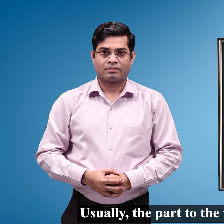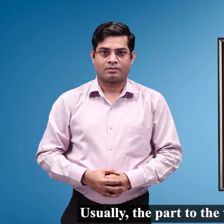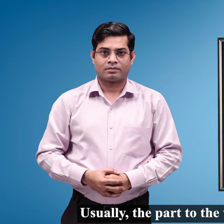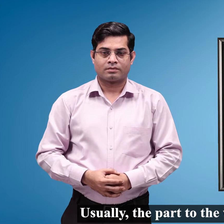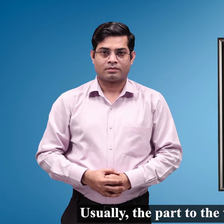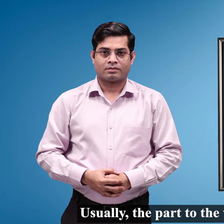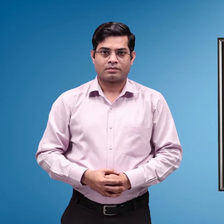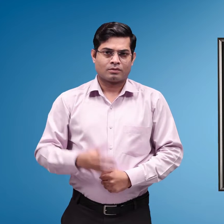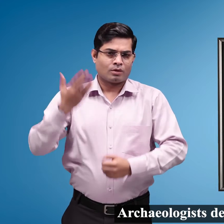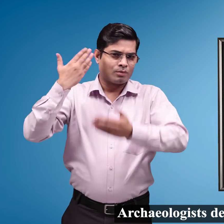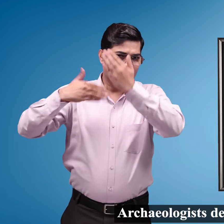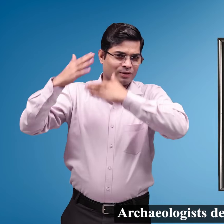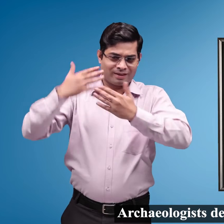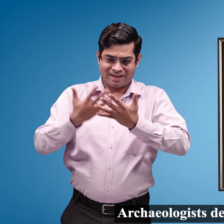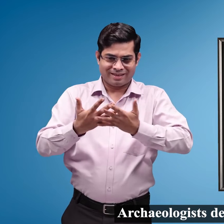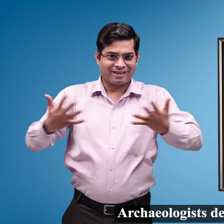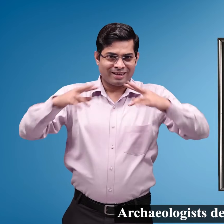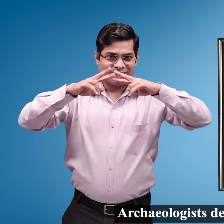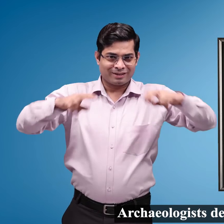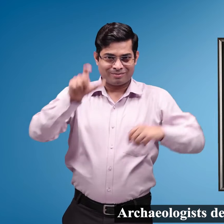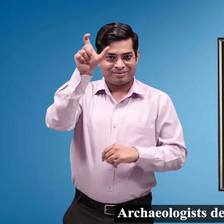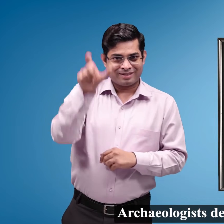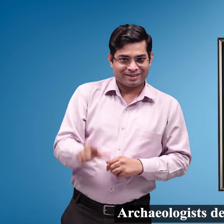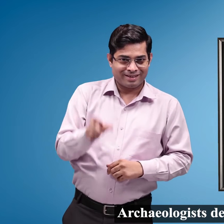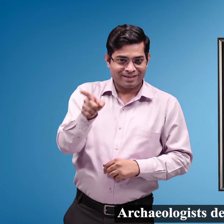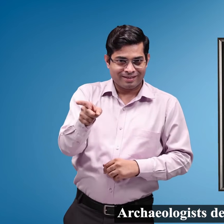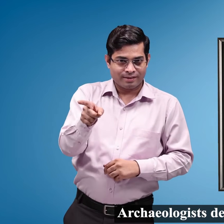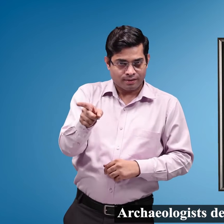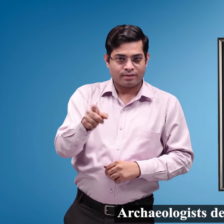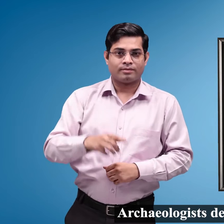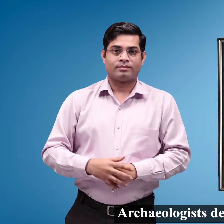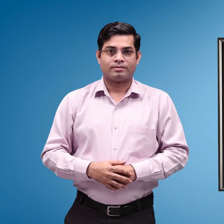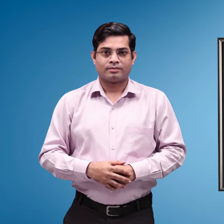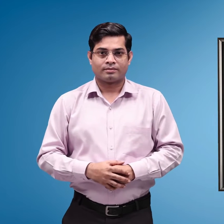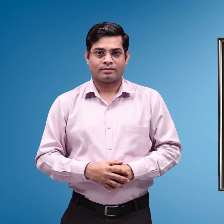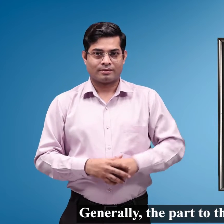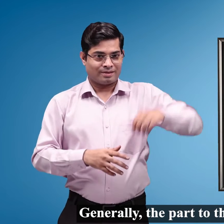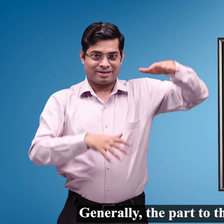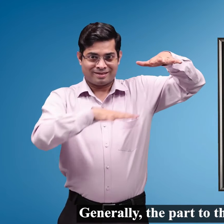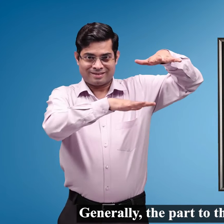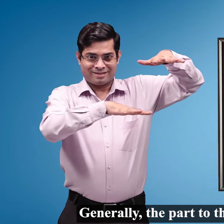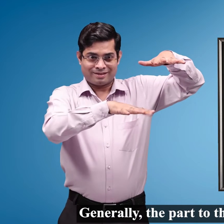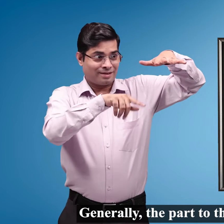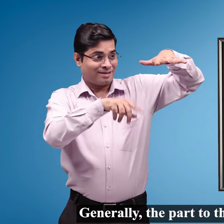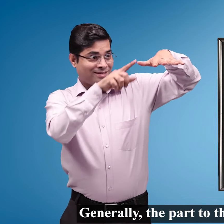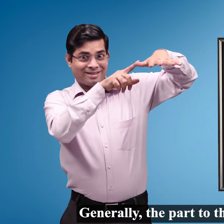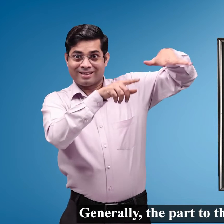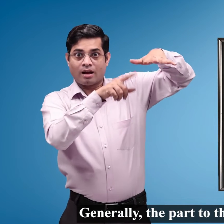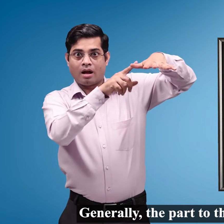higher. Archaeologists describe this as the citadel. Generally, the path to